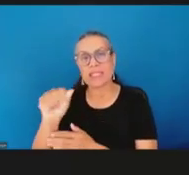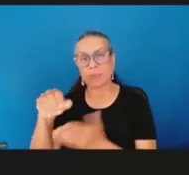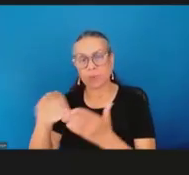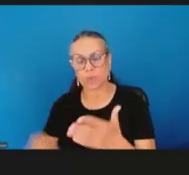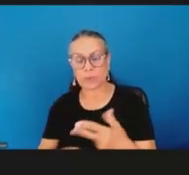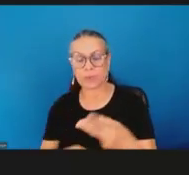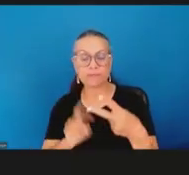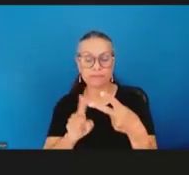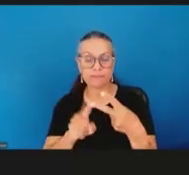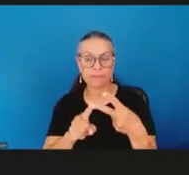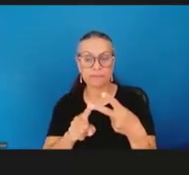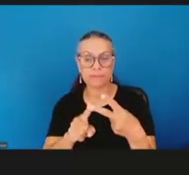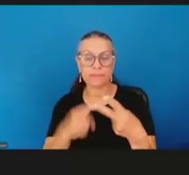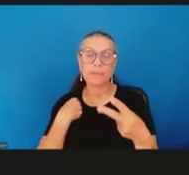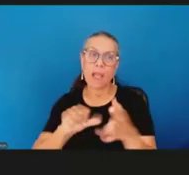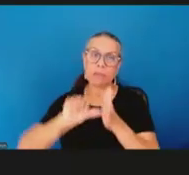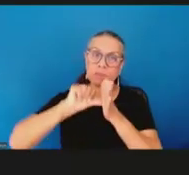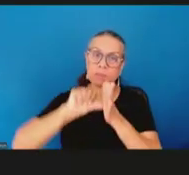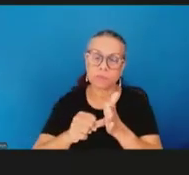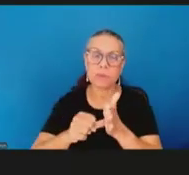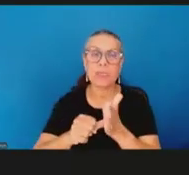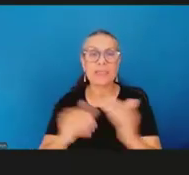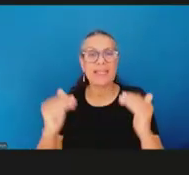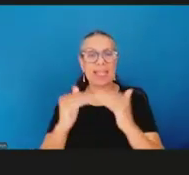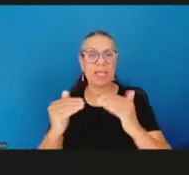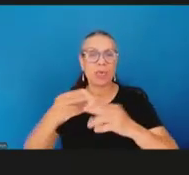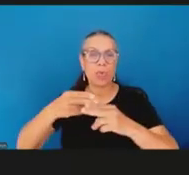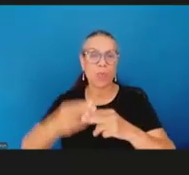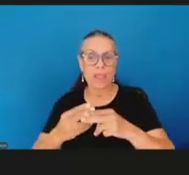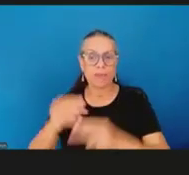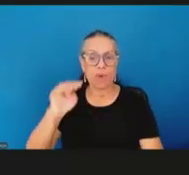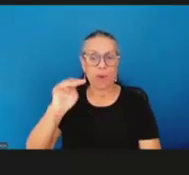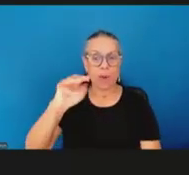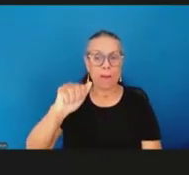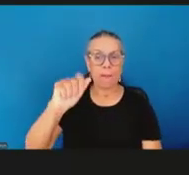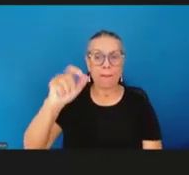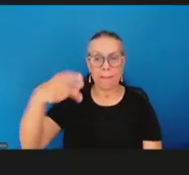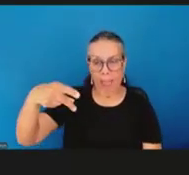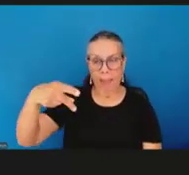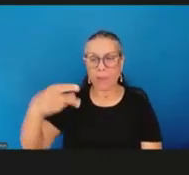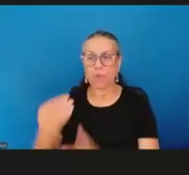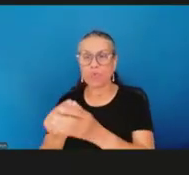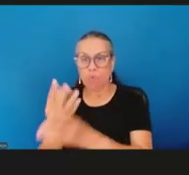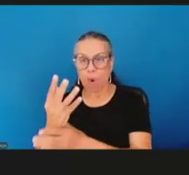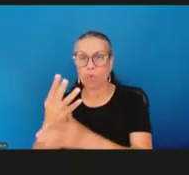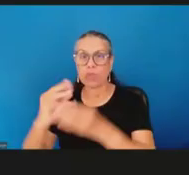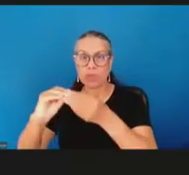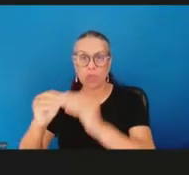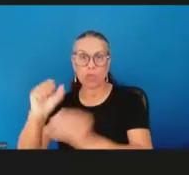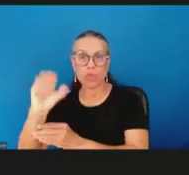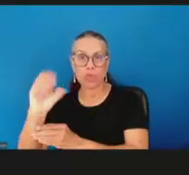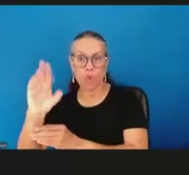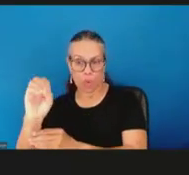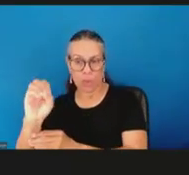would strongly advocate for giving equal weight to MAP growth scores and grades, and I think this would provide a much more objective and